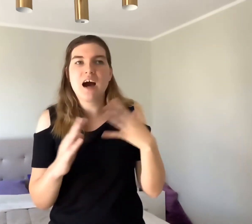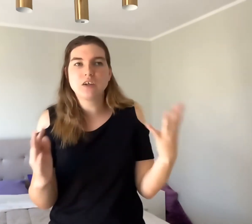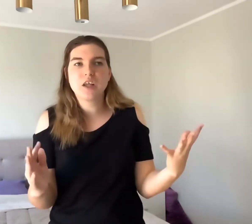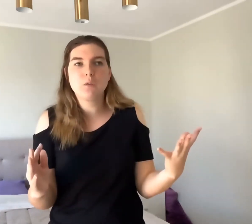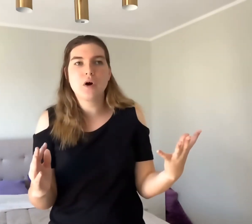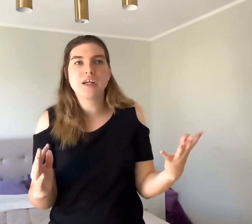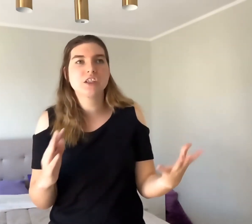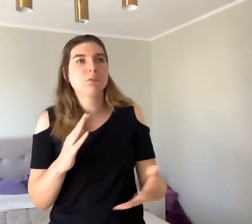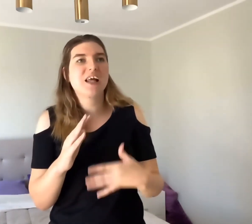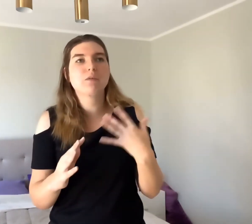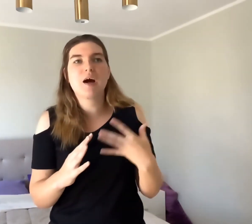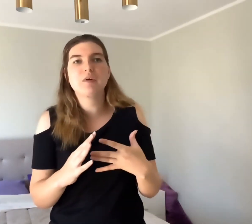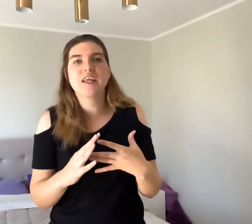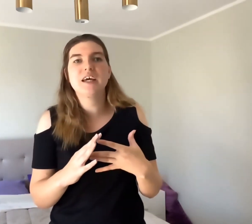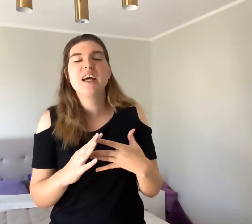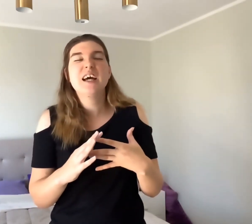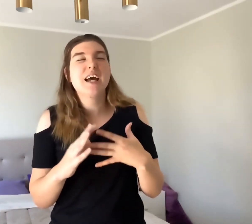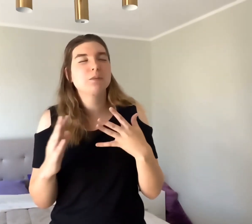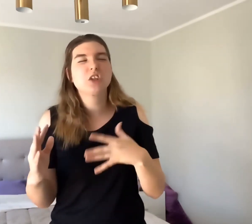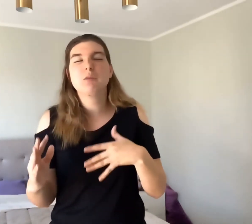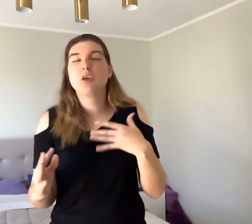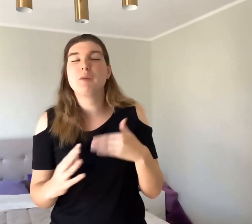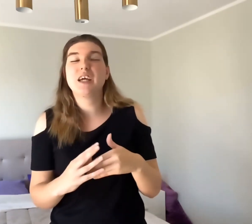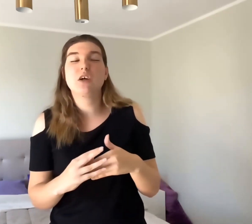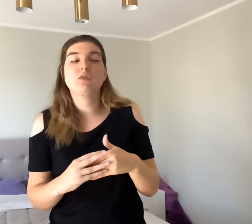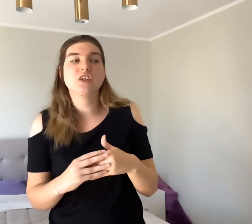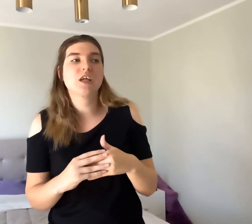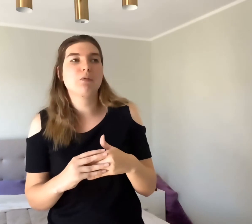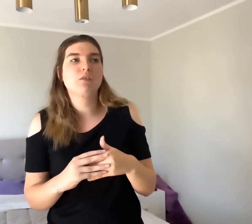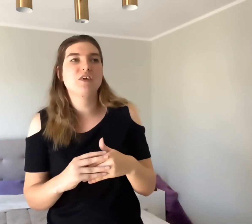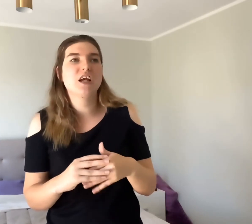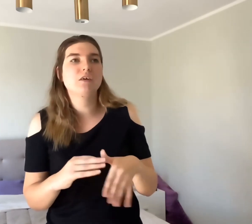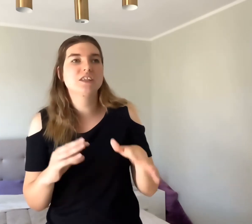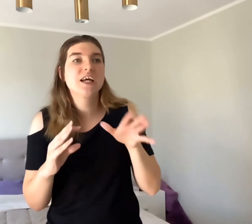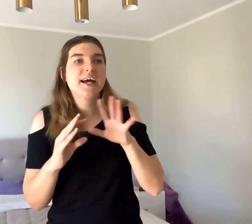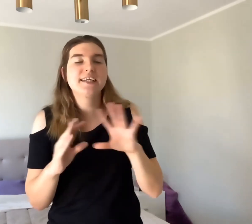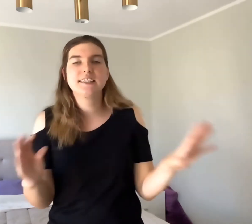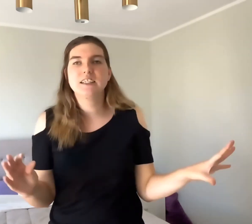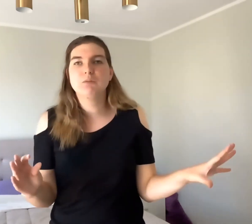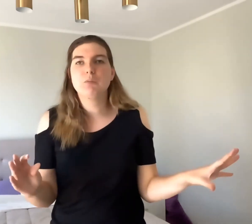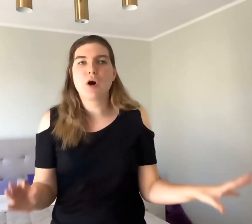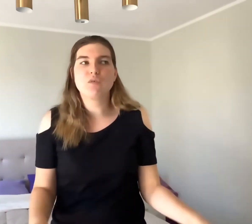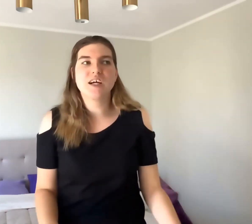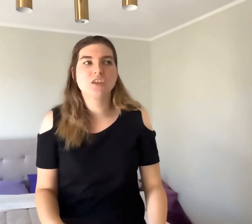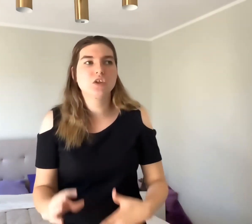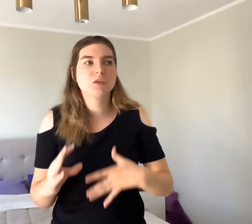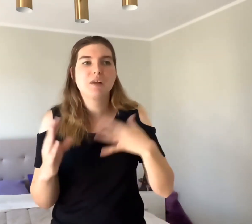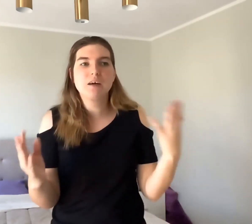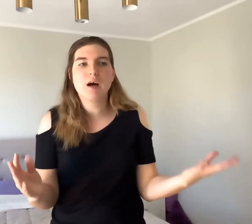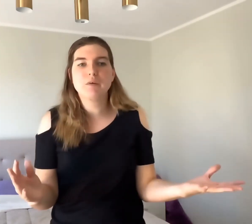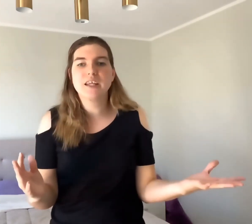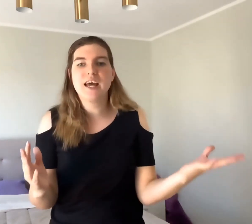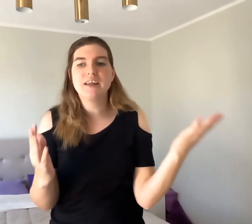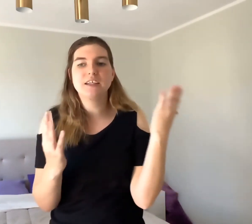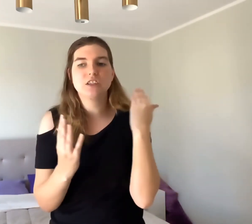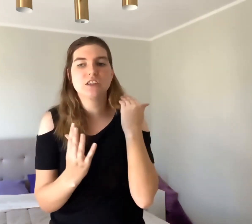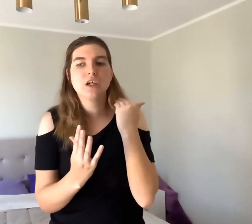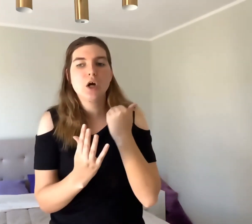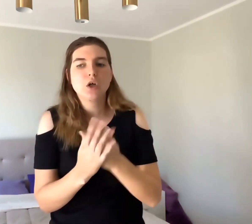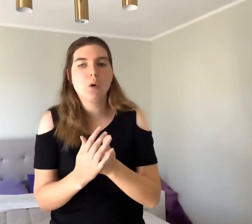do they work? Just play around with it, especially when you're making your first couple of videos. It doesn't need to be perfect. You can just play around with it and then just go